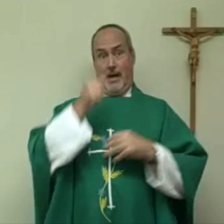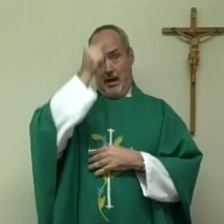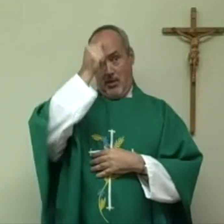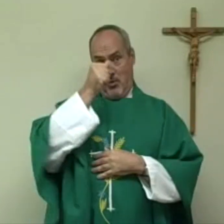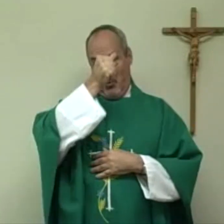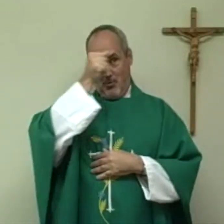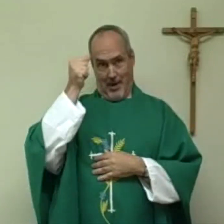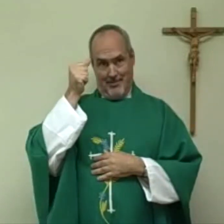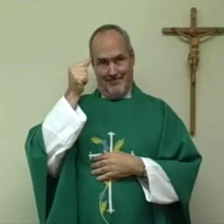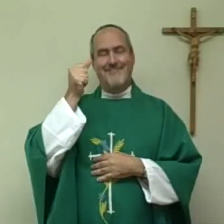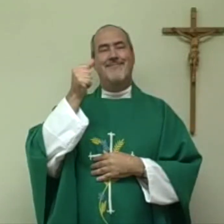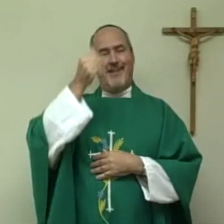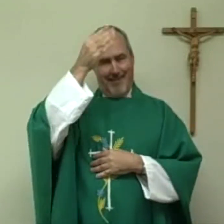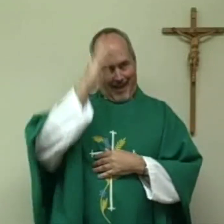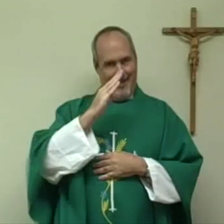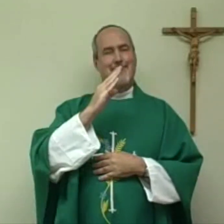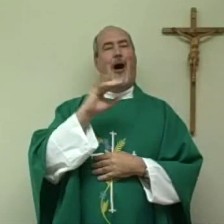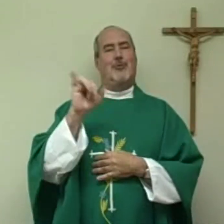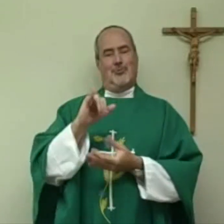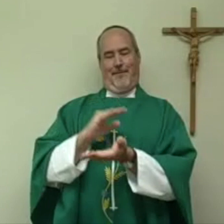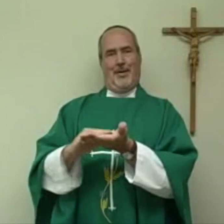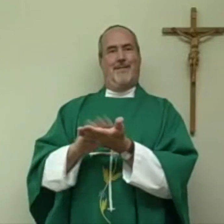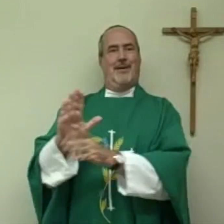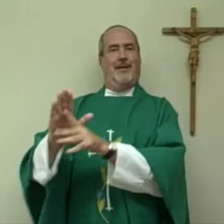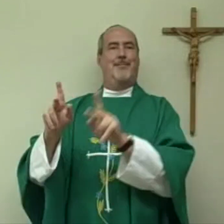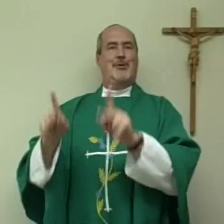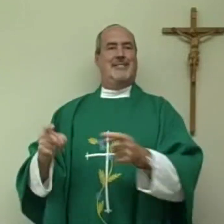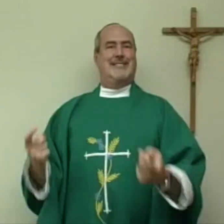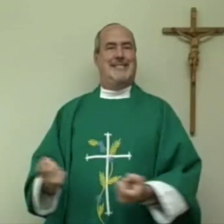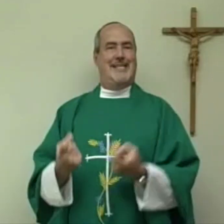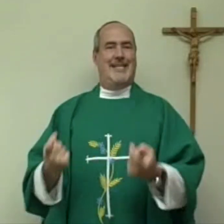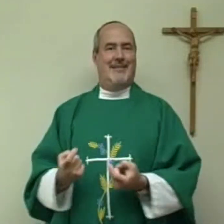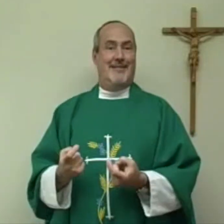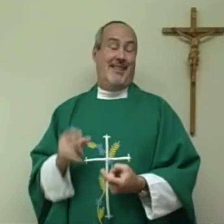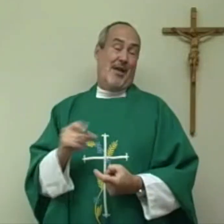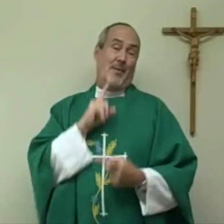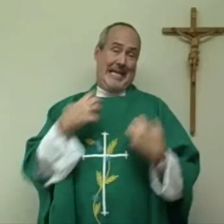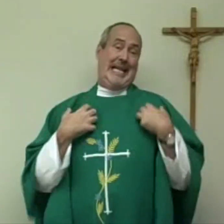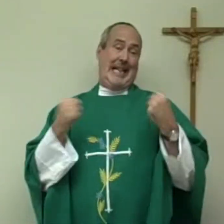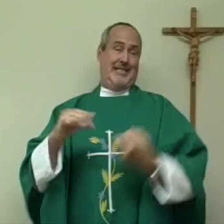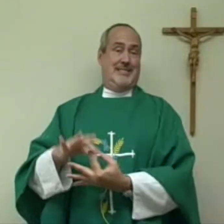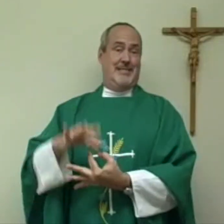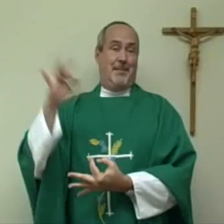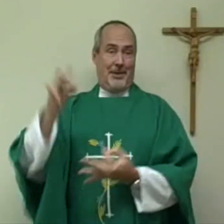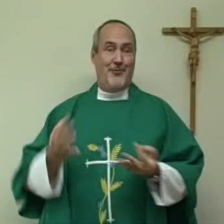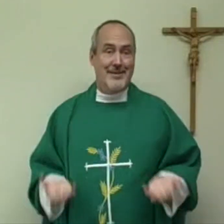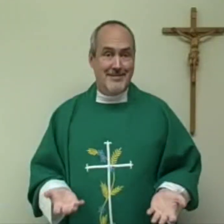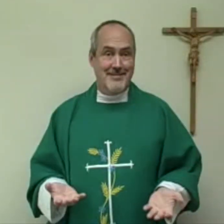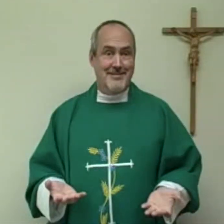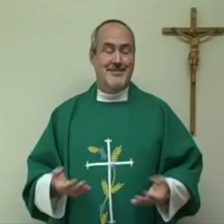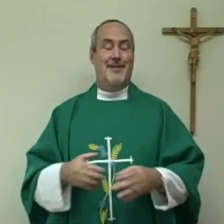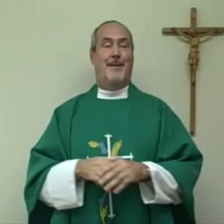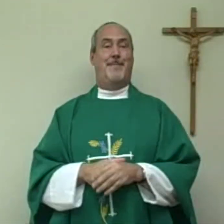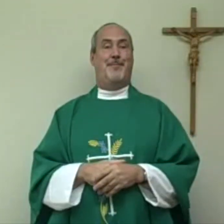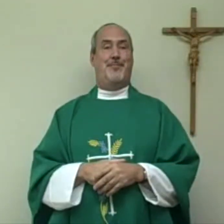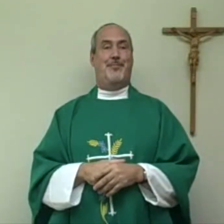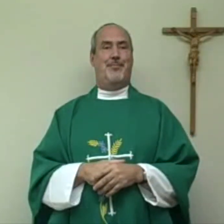King James explains that in the letter, that the anointing is also a way of God to forgive their sins,